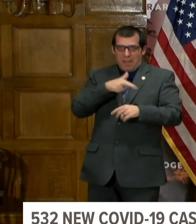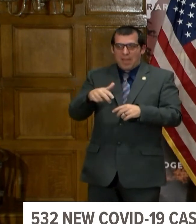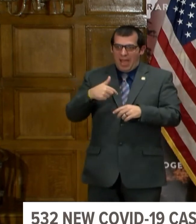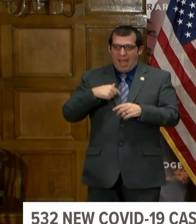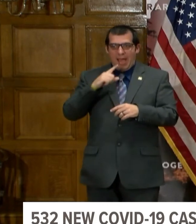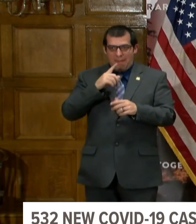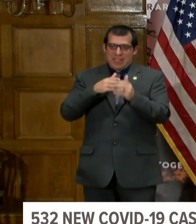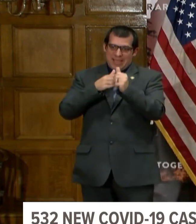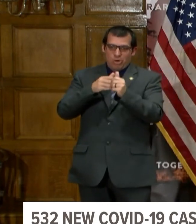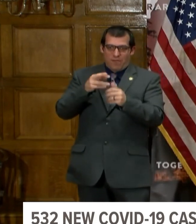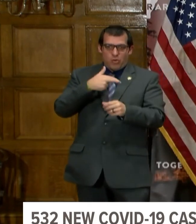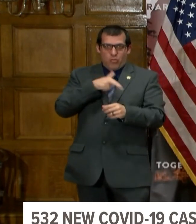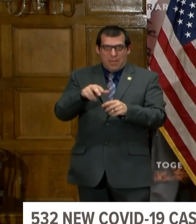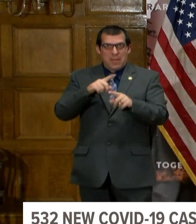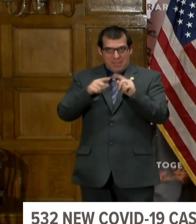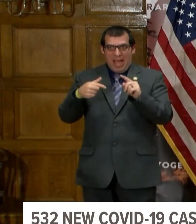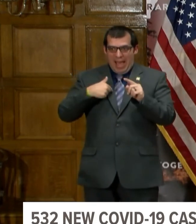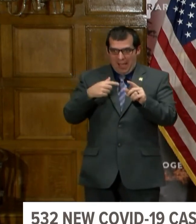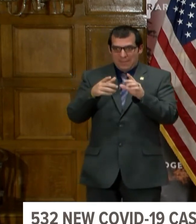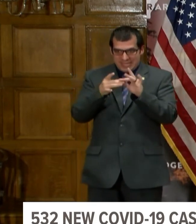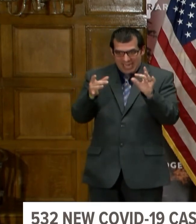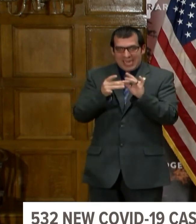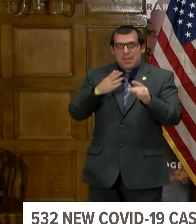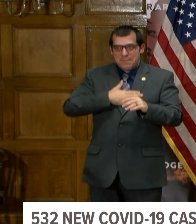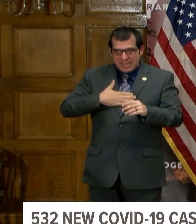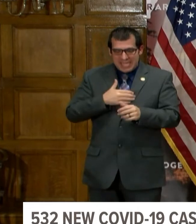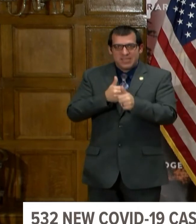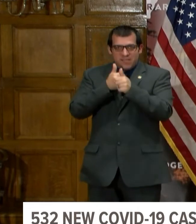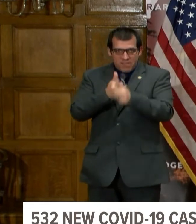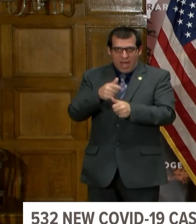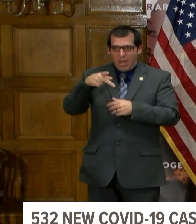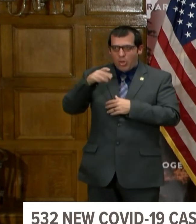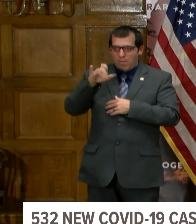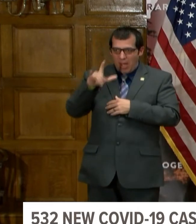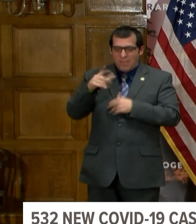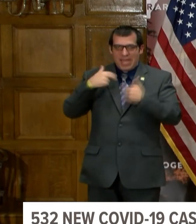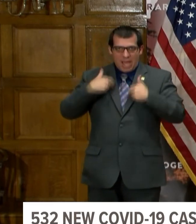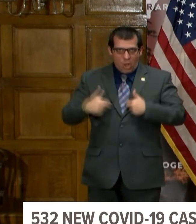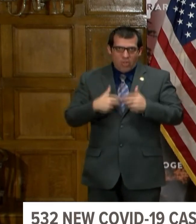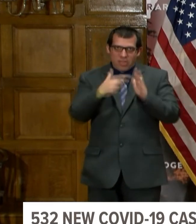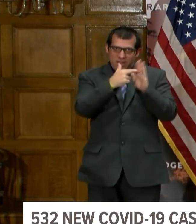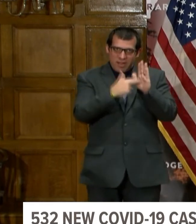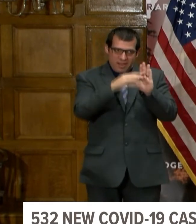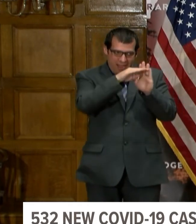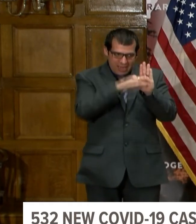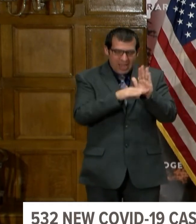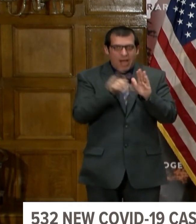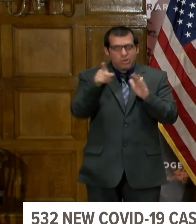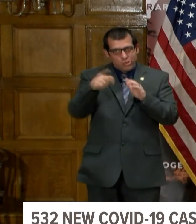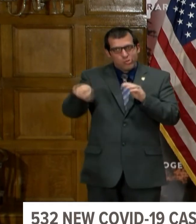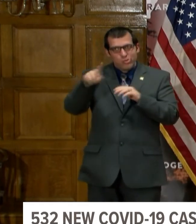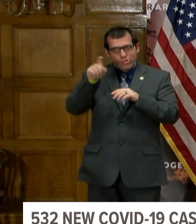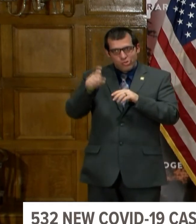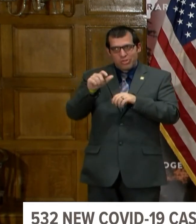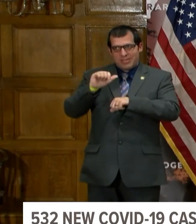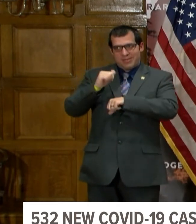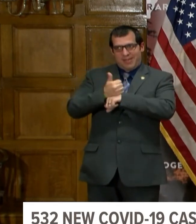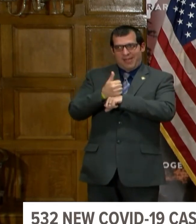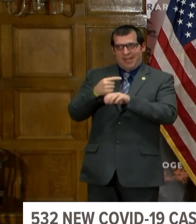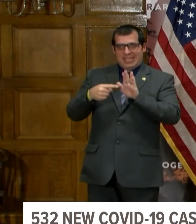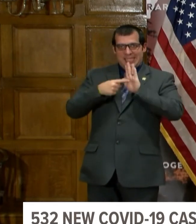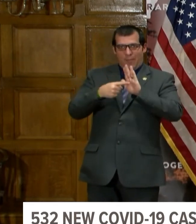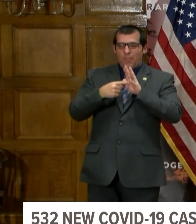leader of the party, and I'm articulating, please follow the public health guidelines, setting that example. You're always going to